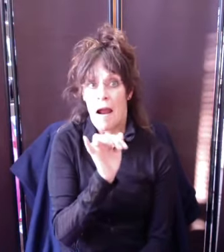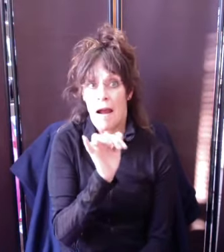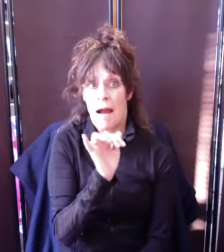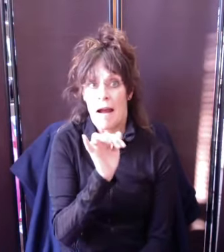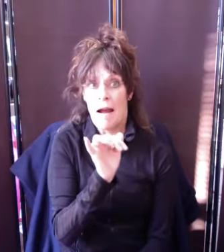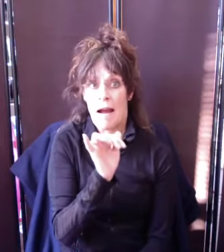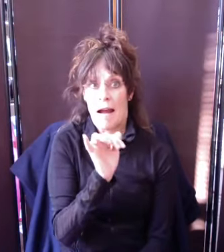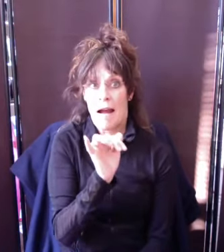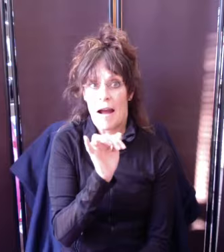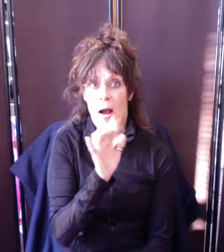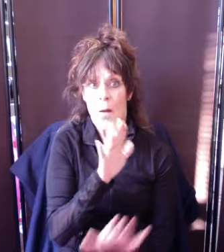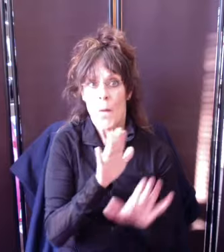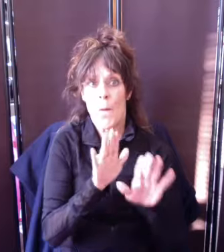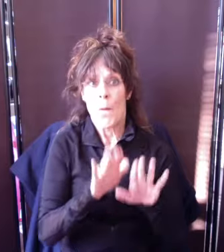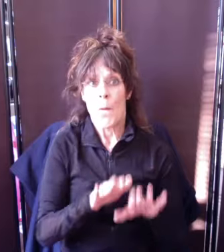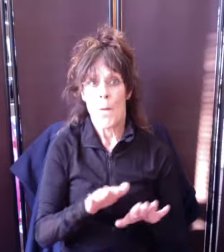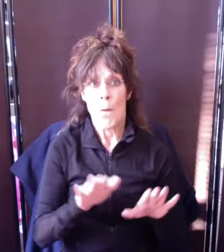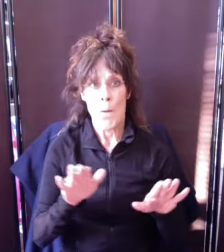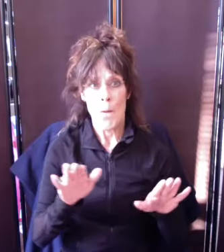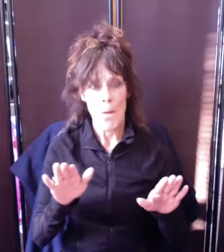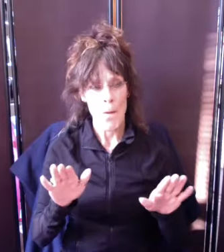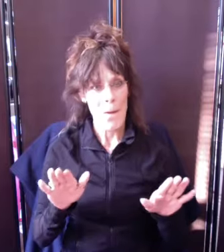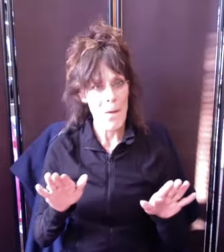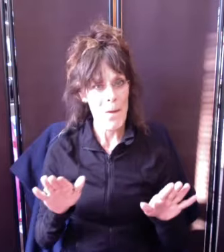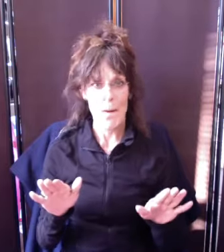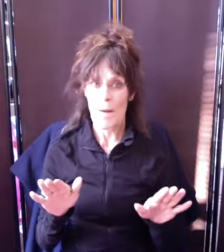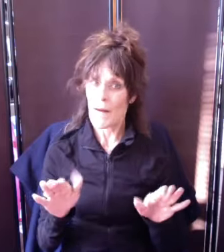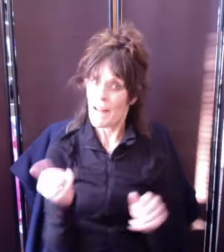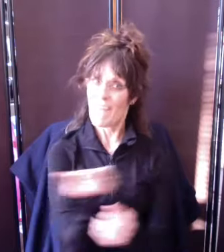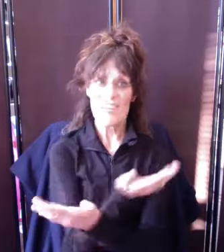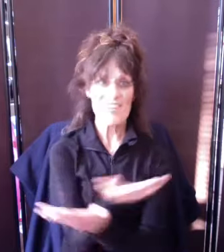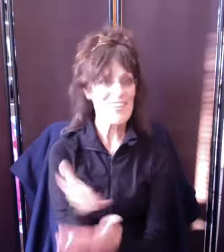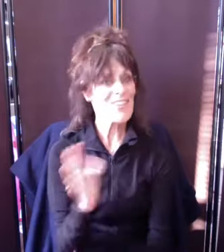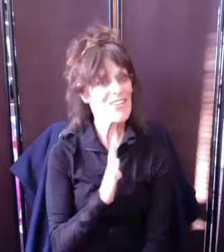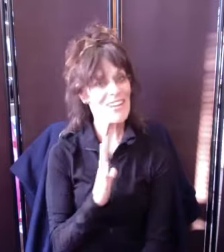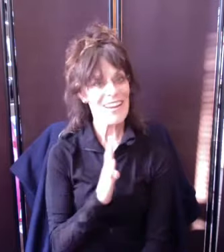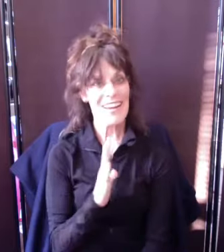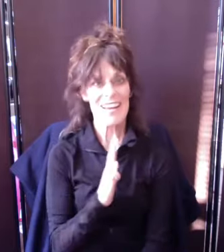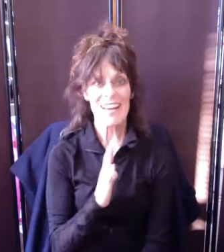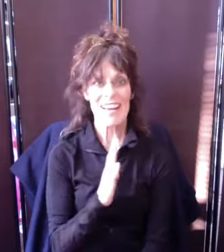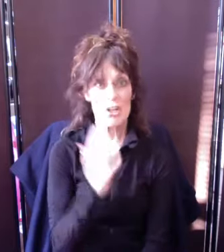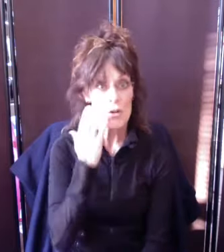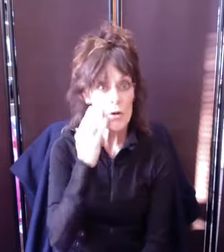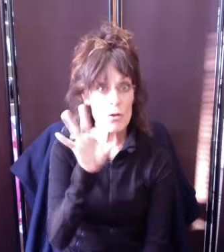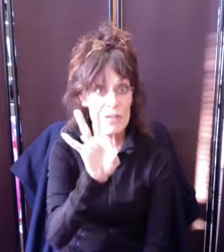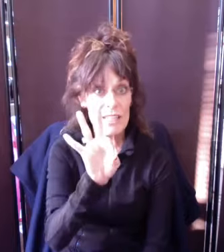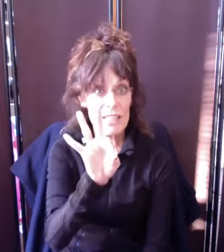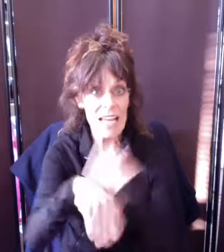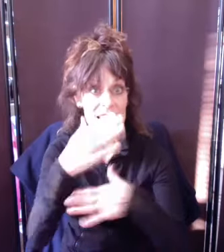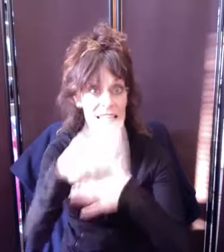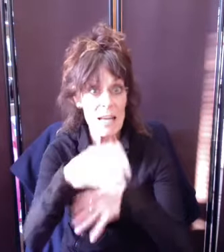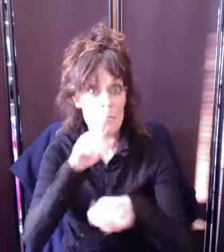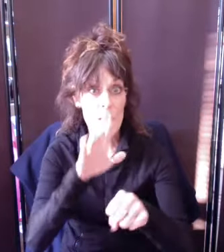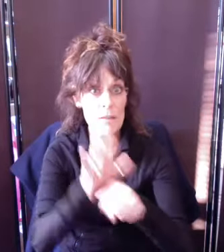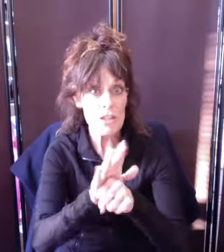calm. And I knew that everything was going to be okay. You see, I mean, those 9-step promises, they came true for me that night, sitting on that